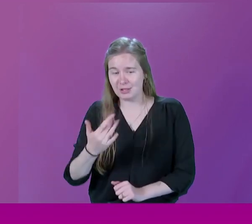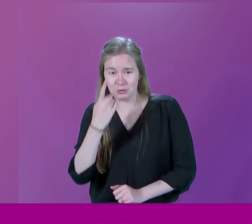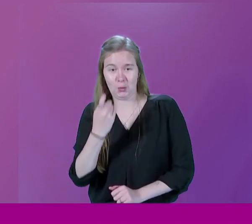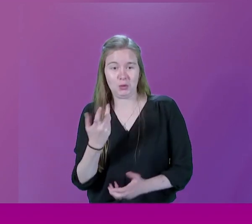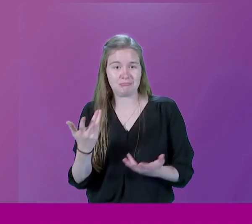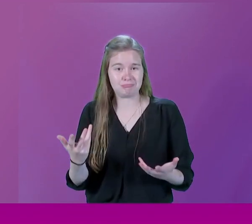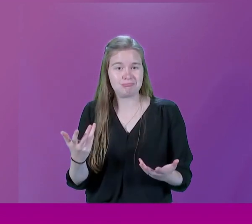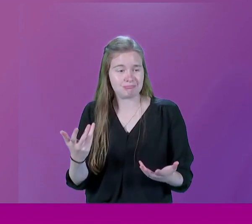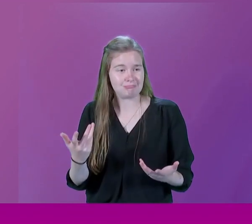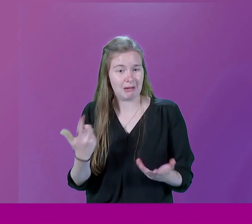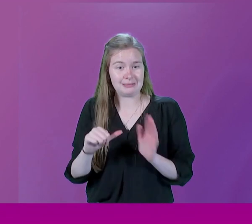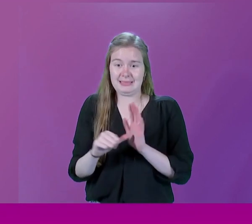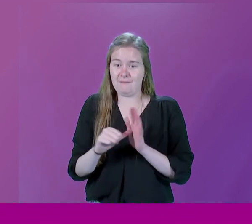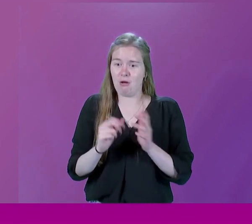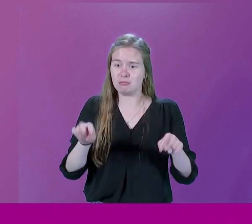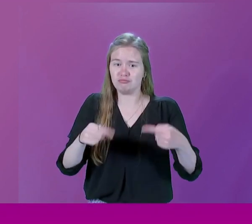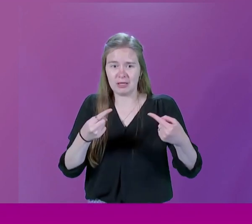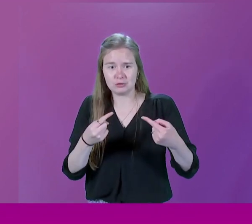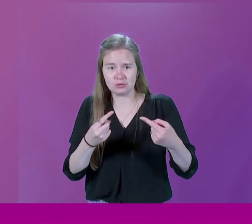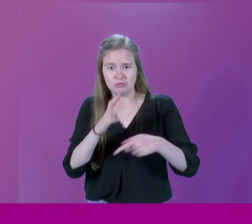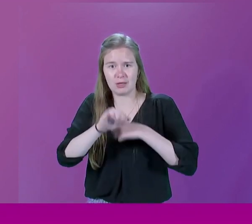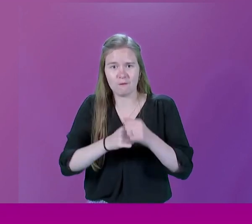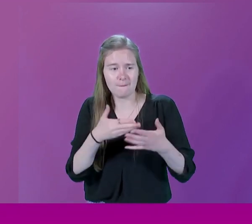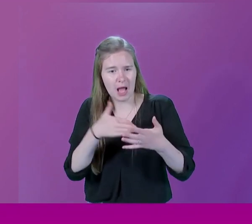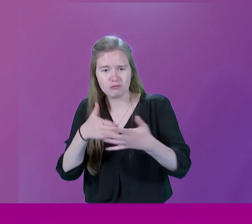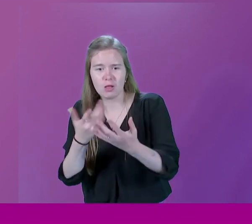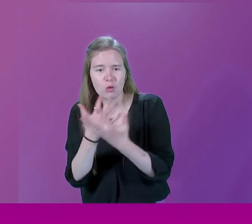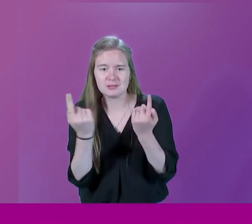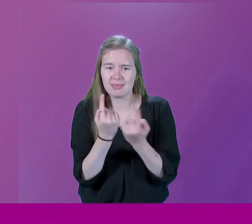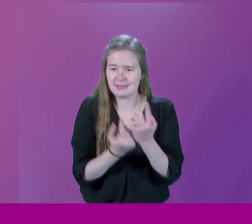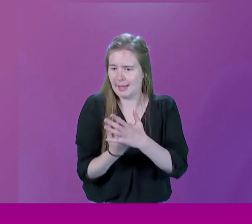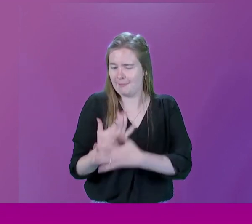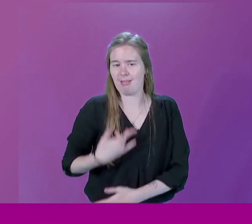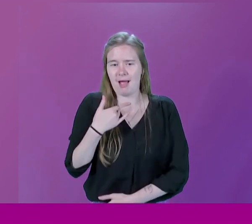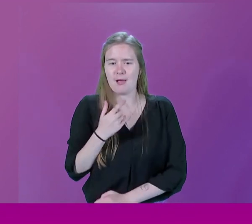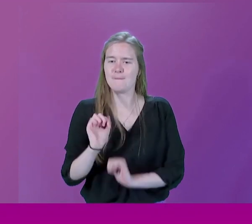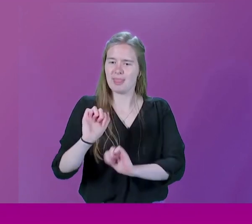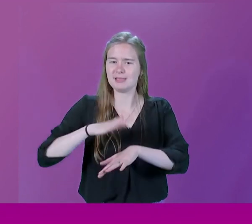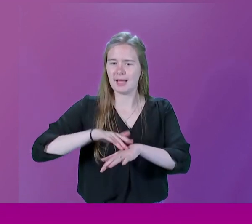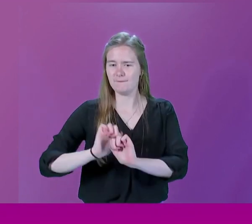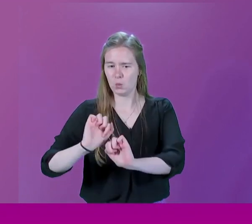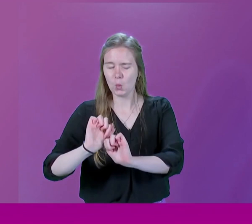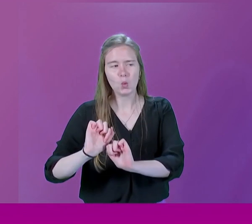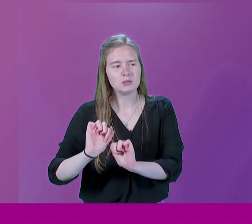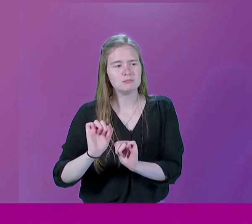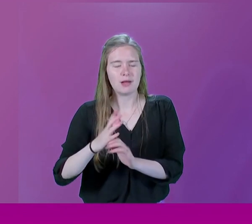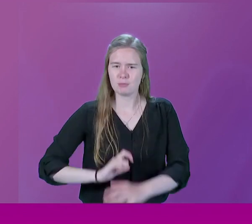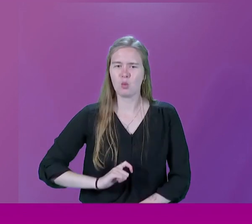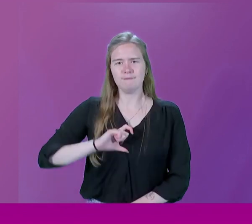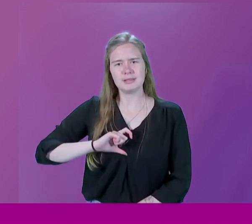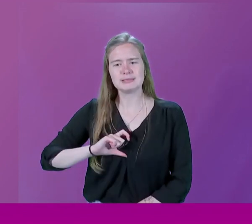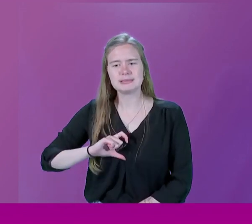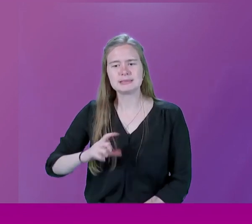quite a difficult, challenging time. They're dealing with lots of things going on in their life, but you seem to have a real